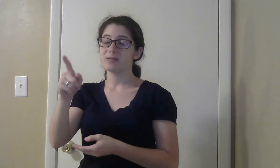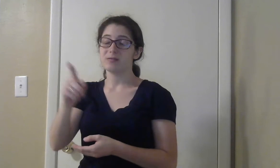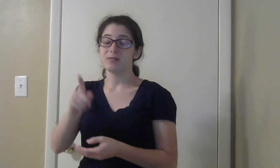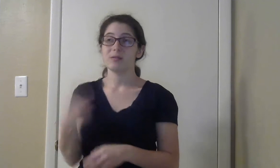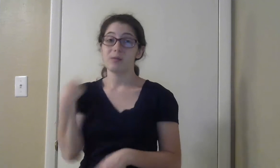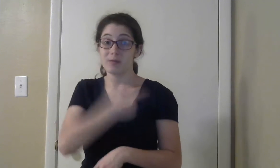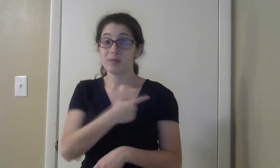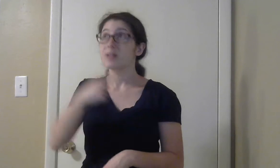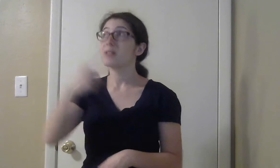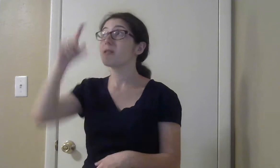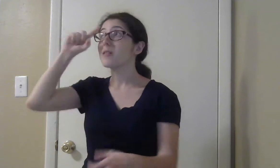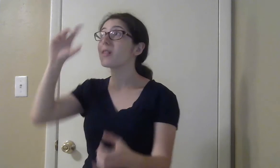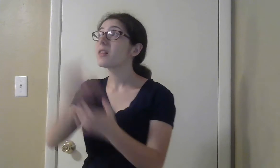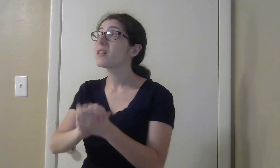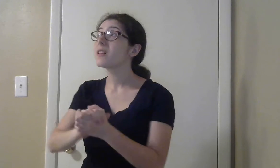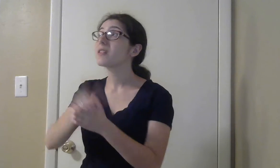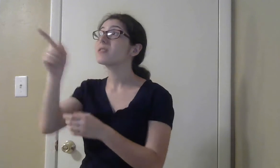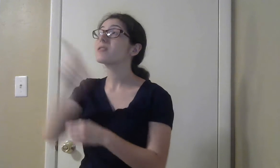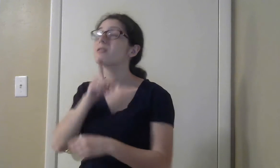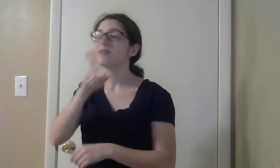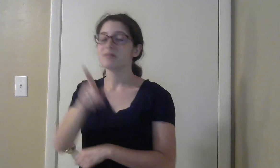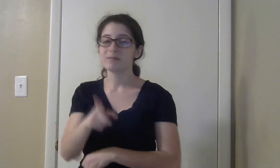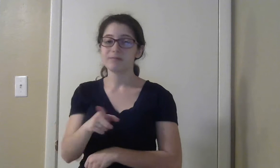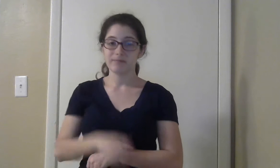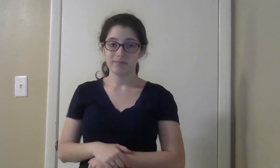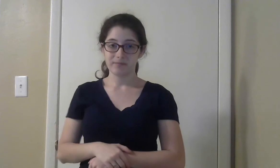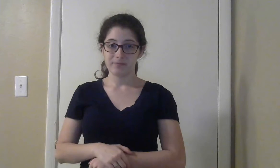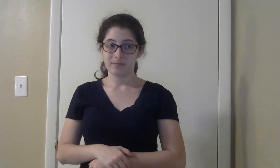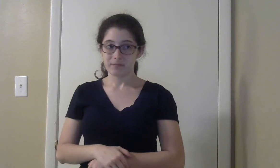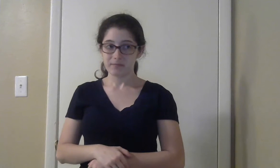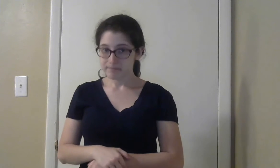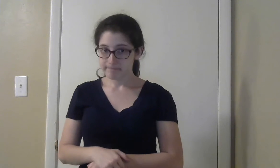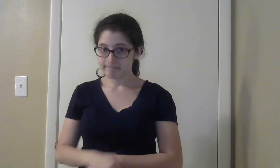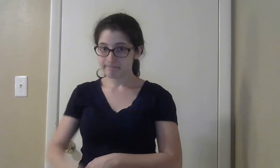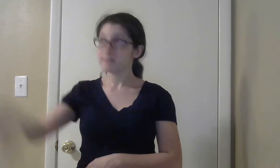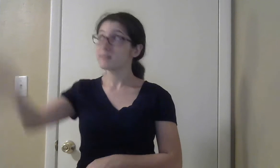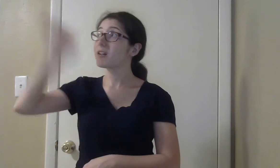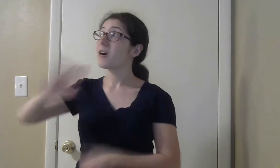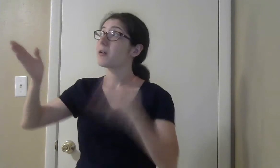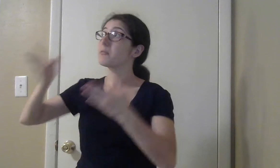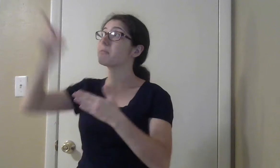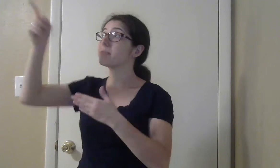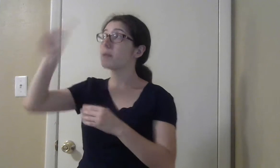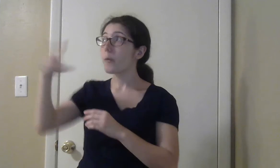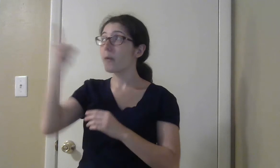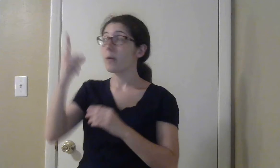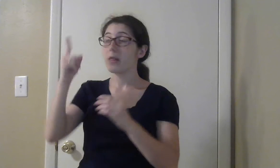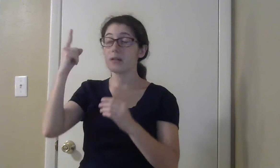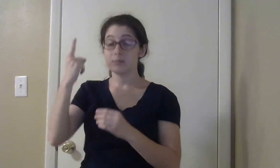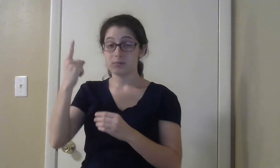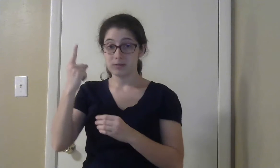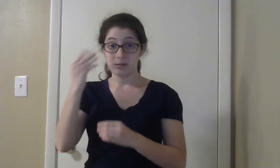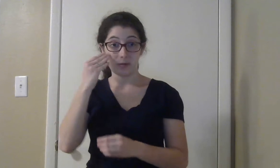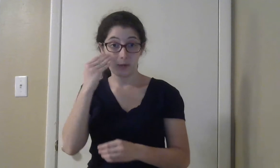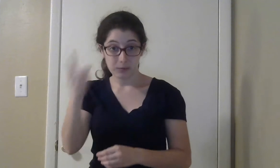person who knows you're fasting, and the discipline can't impress anybody, and all it can do is test whether you and God